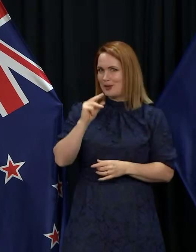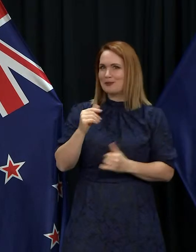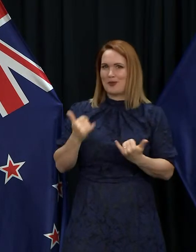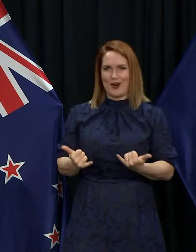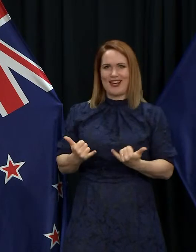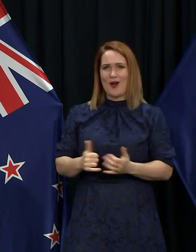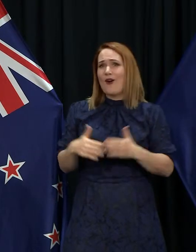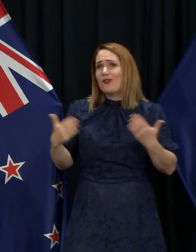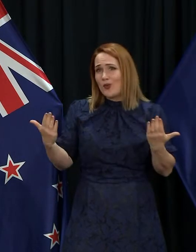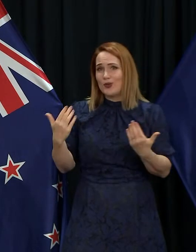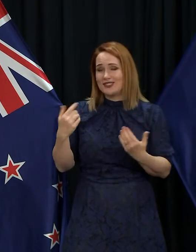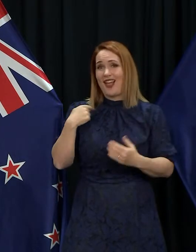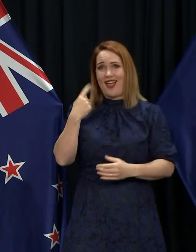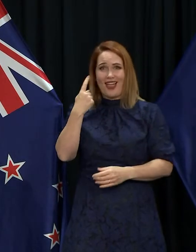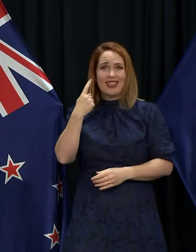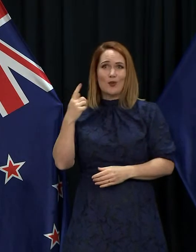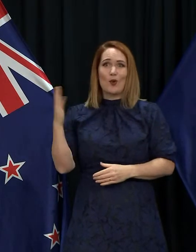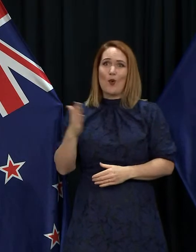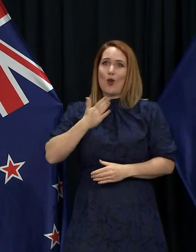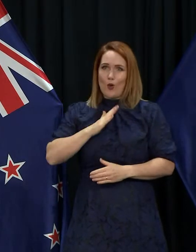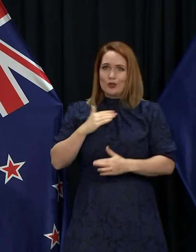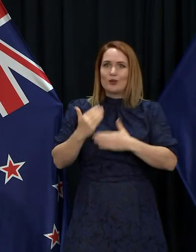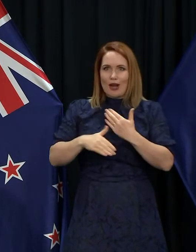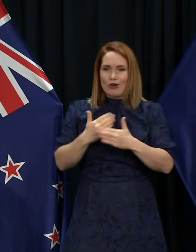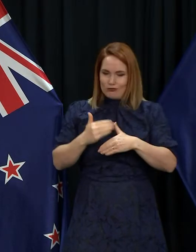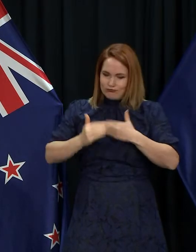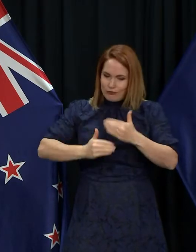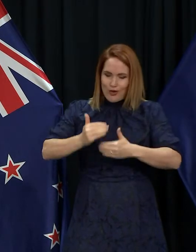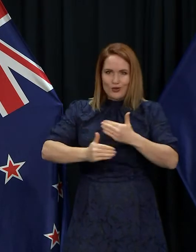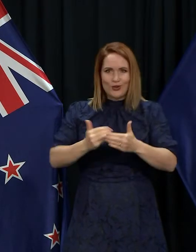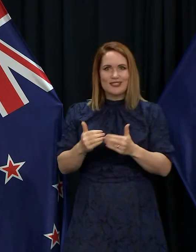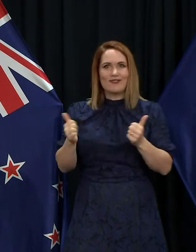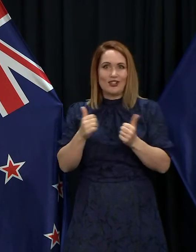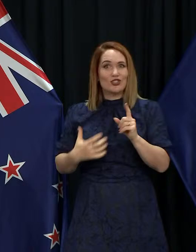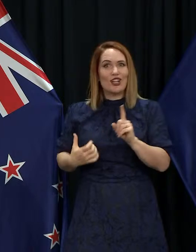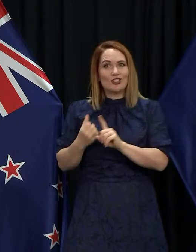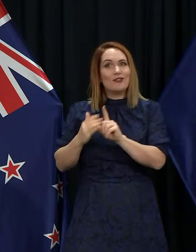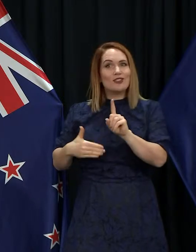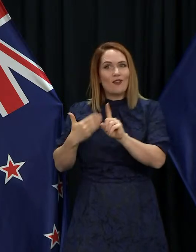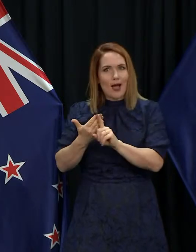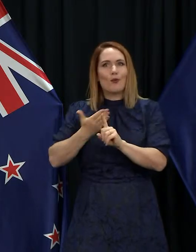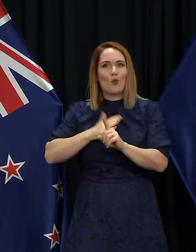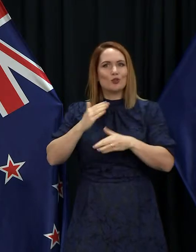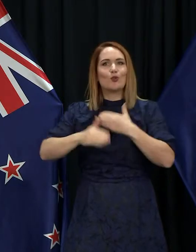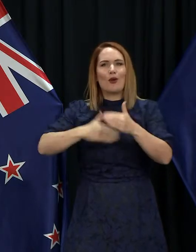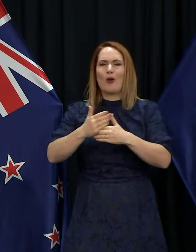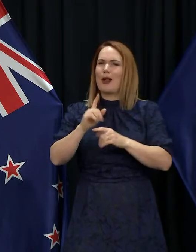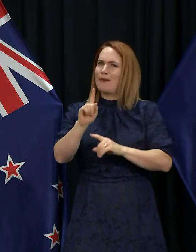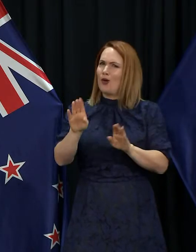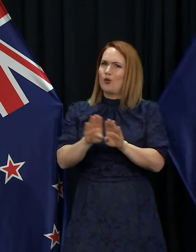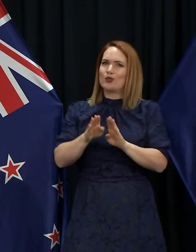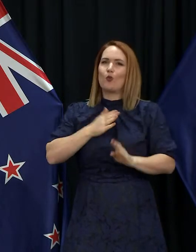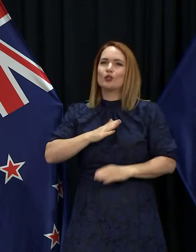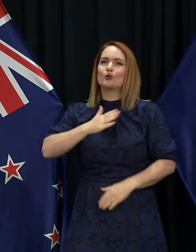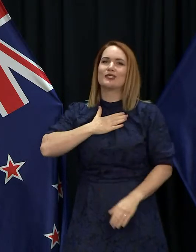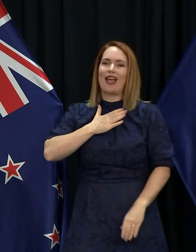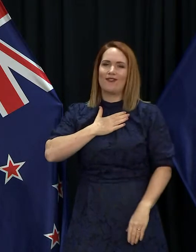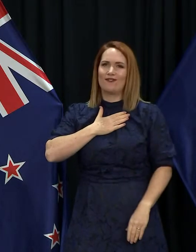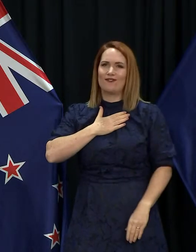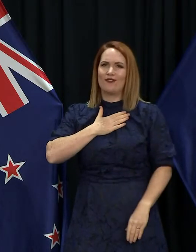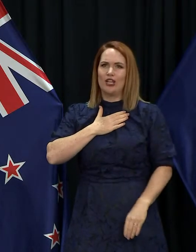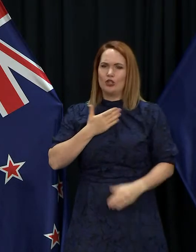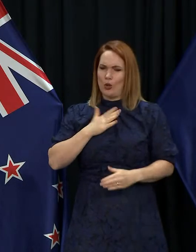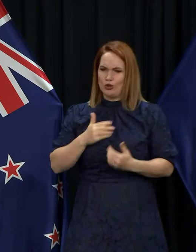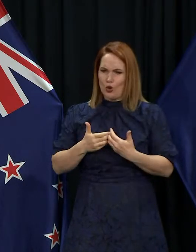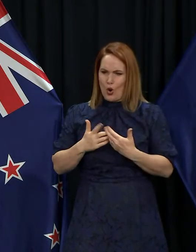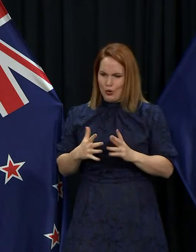So of course I think we all want to continue with the progress that we've already made. But we also want to do it safely. We also want to do it without risking the gains that